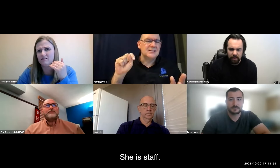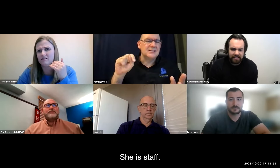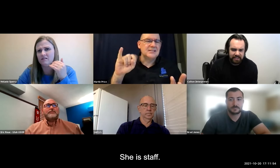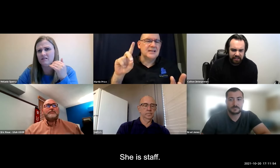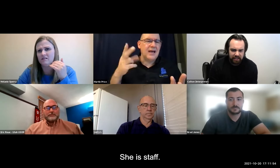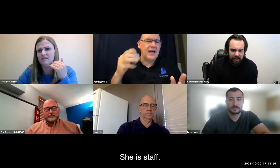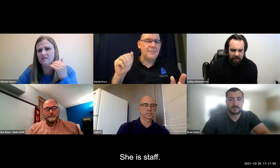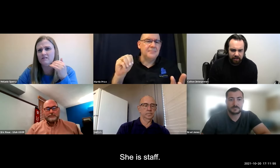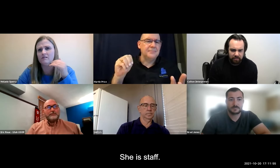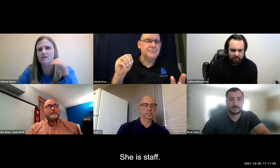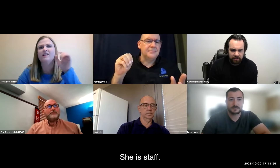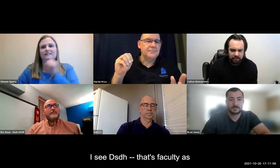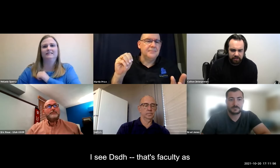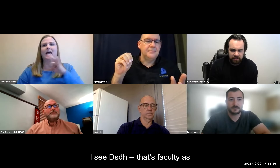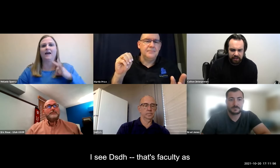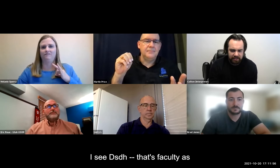I see